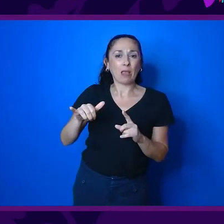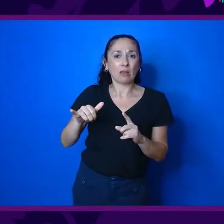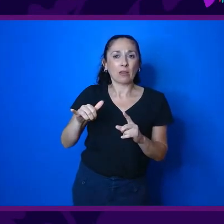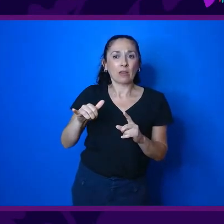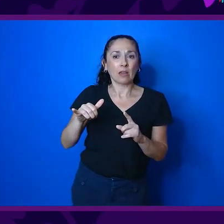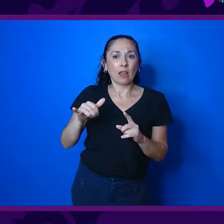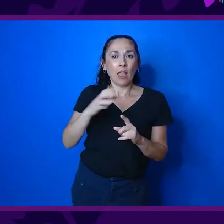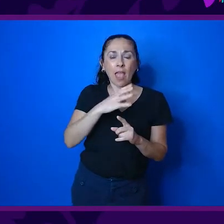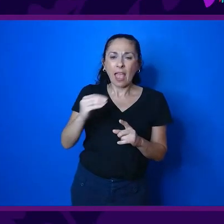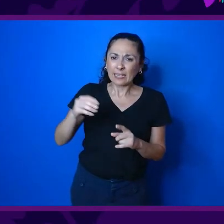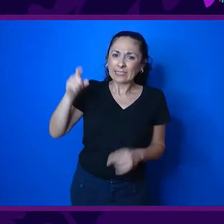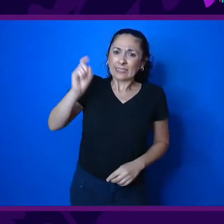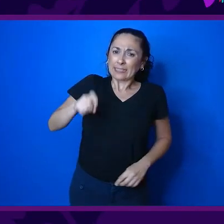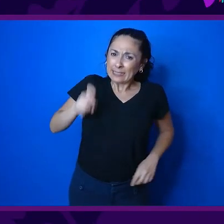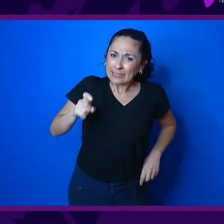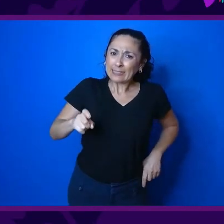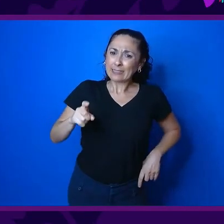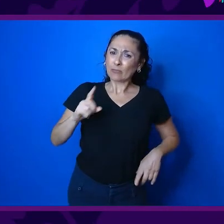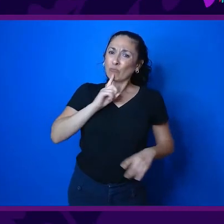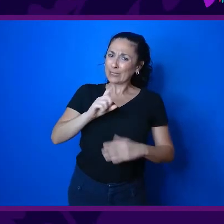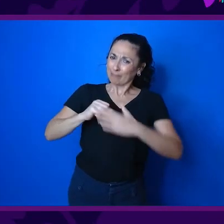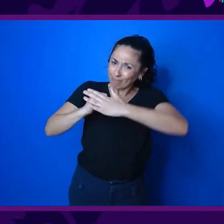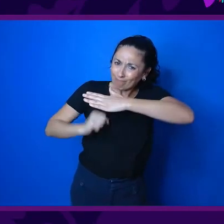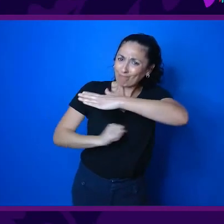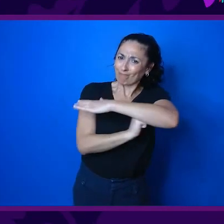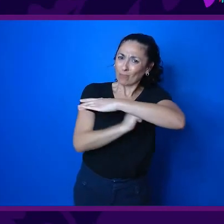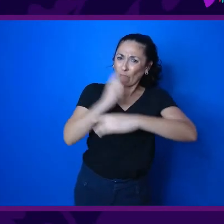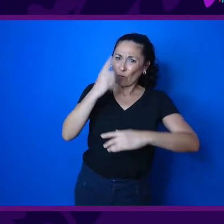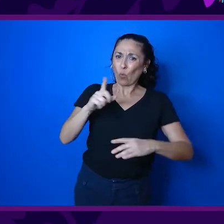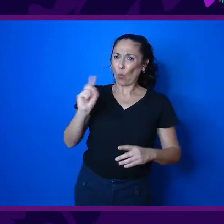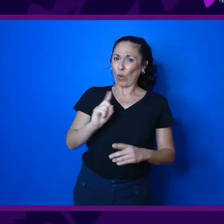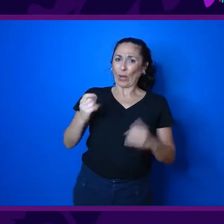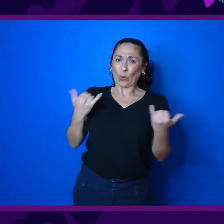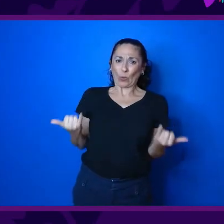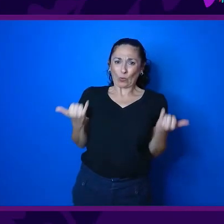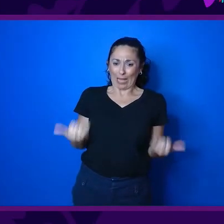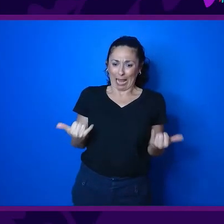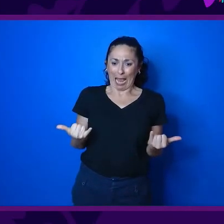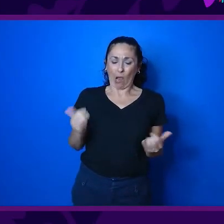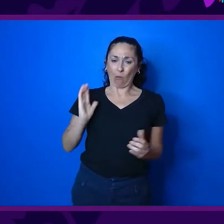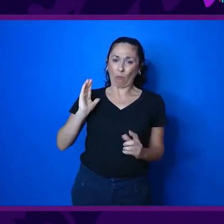necessary. It's the foundation of where we are right now. Hey, Dolores,